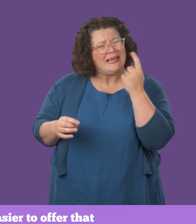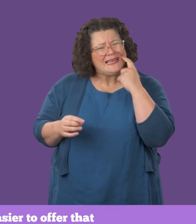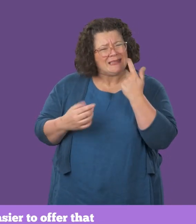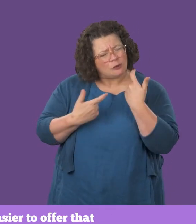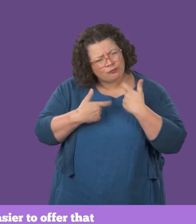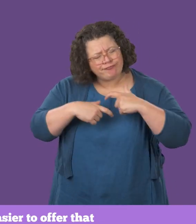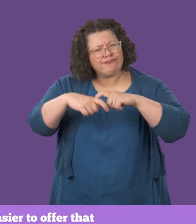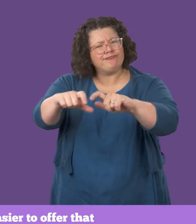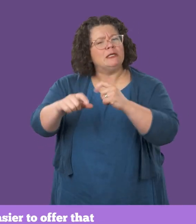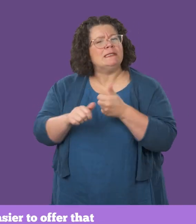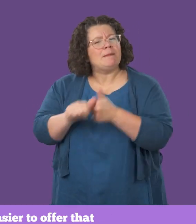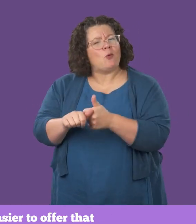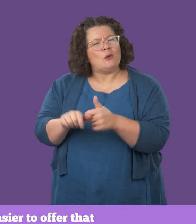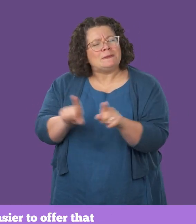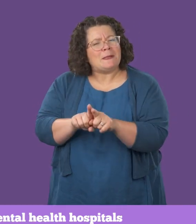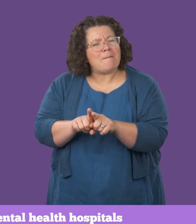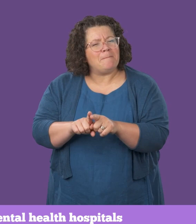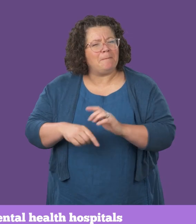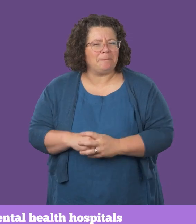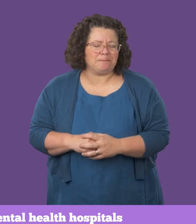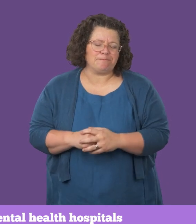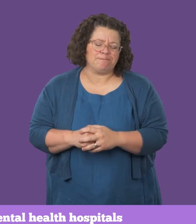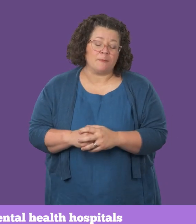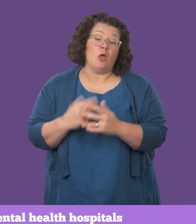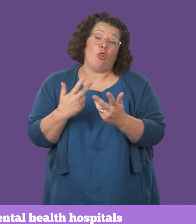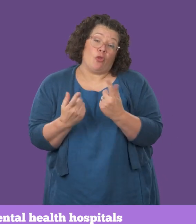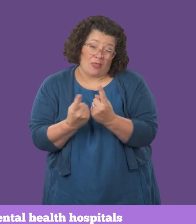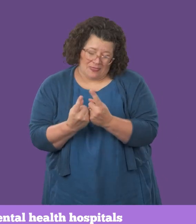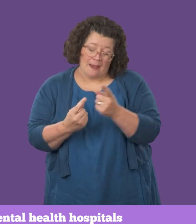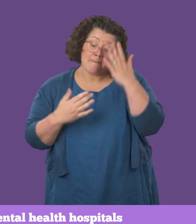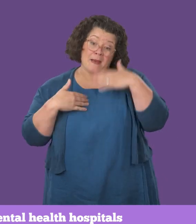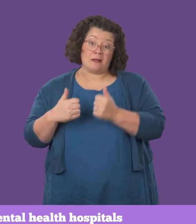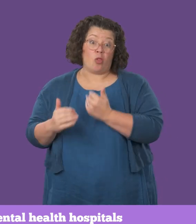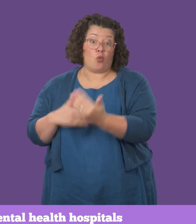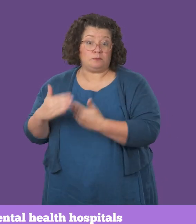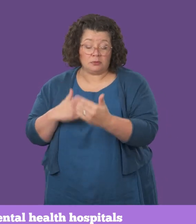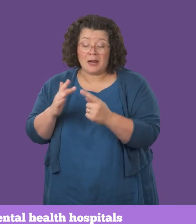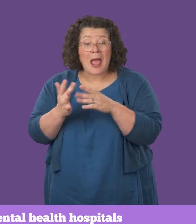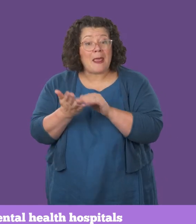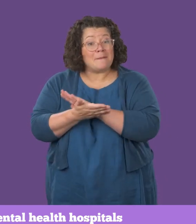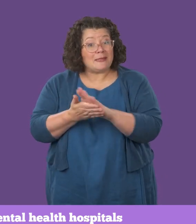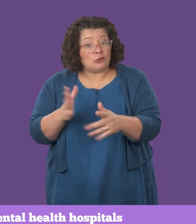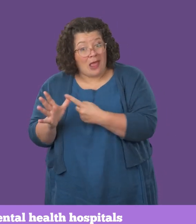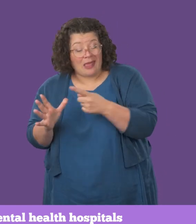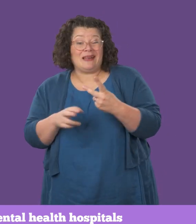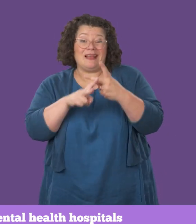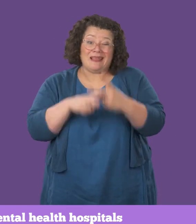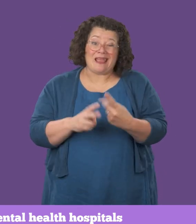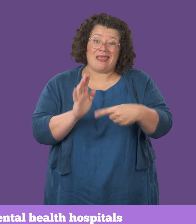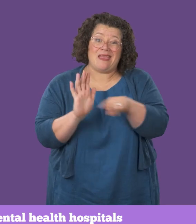that ongoing support. The other crossover in mental health hospitals between IMHA and Care Act is when the person